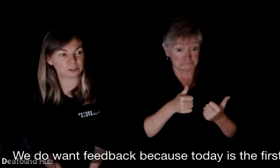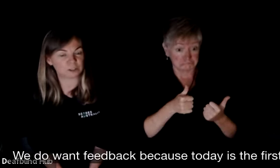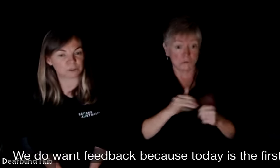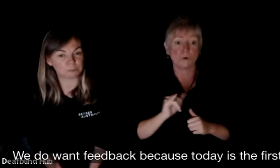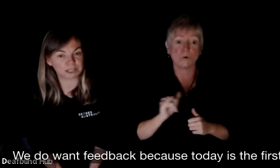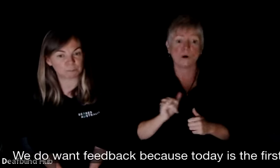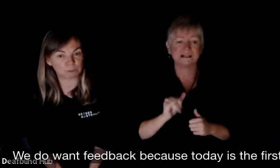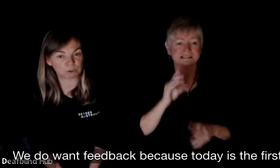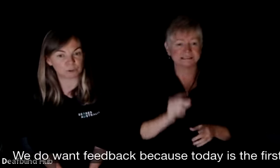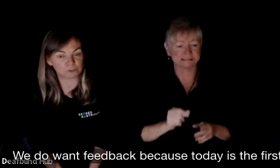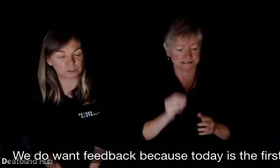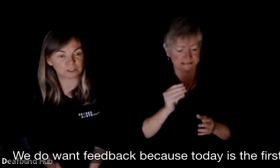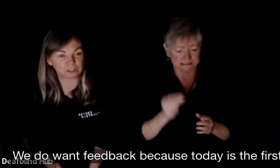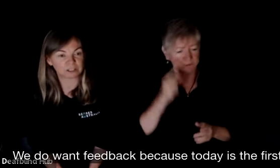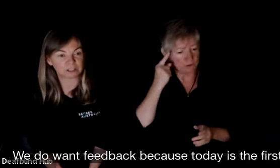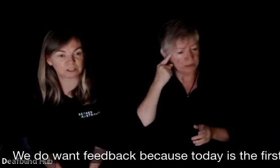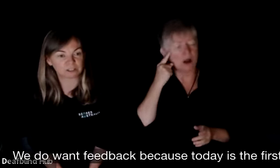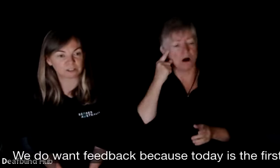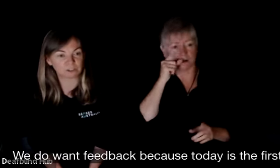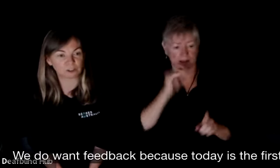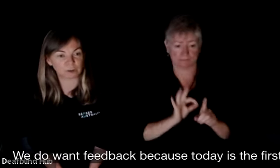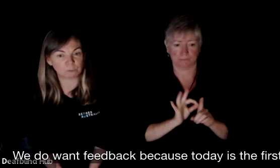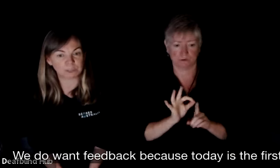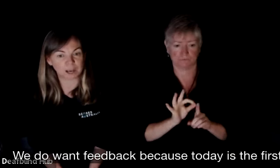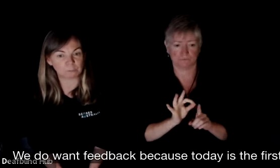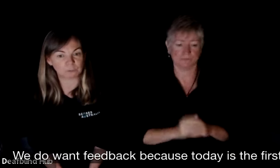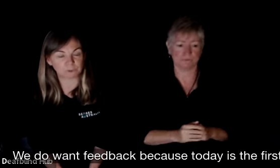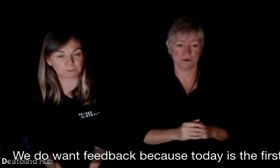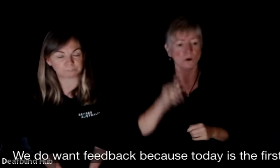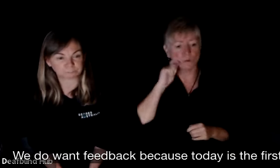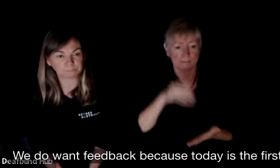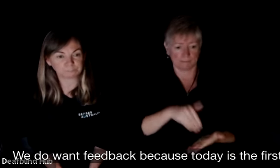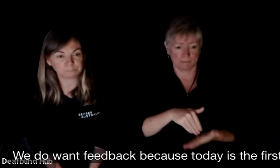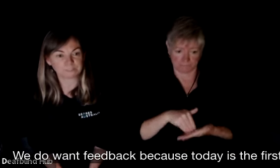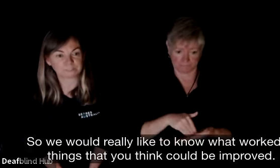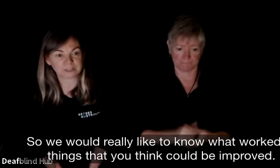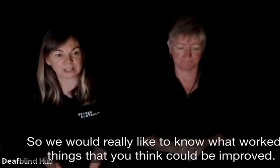that you think could be improved. So that will be helpful.